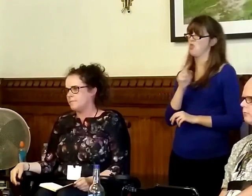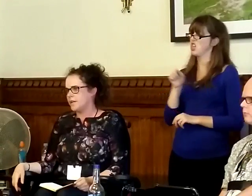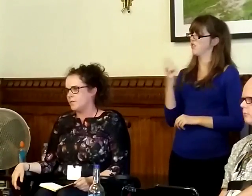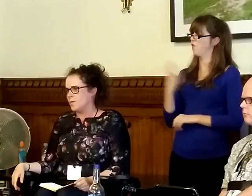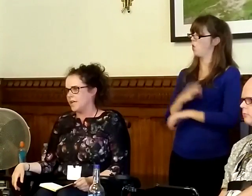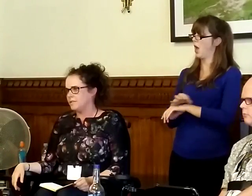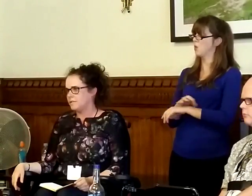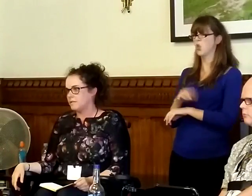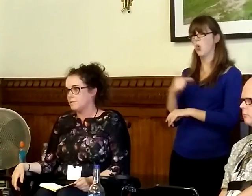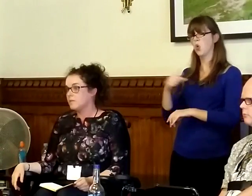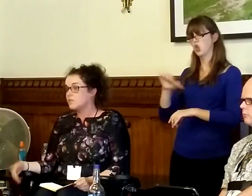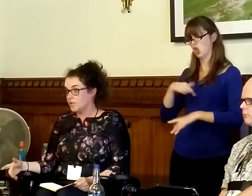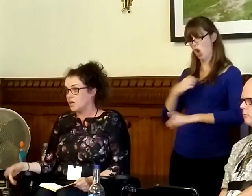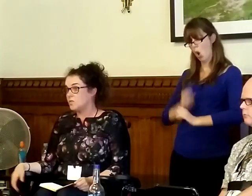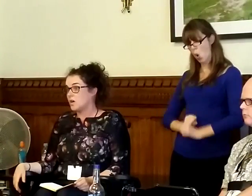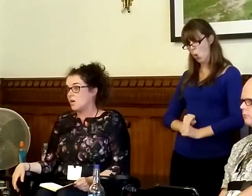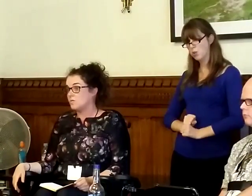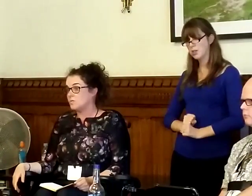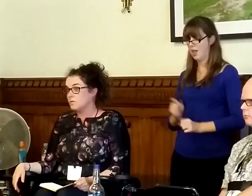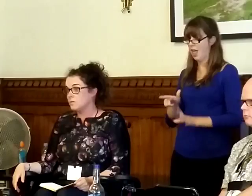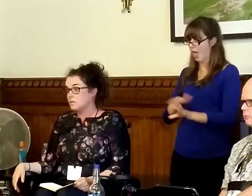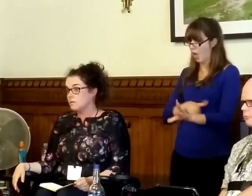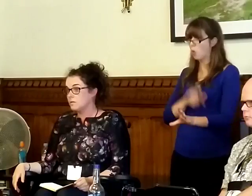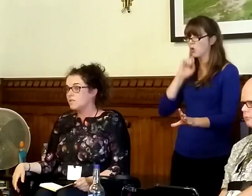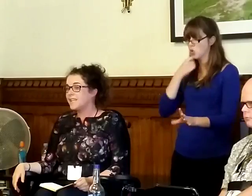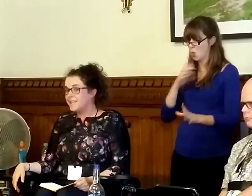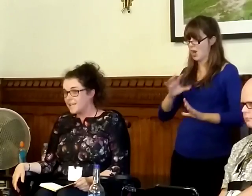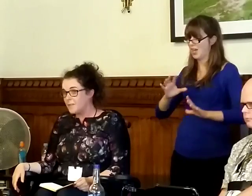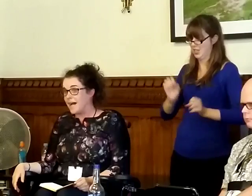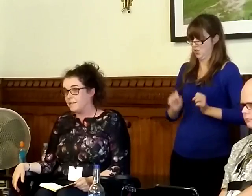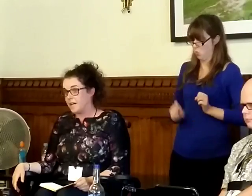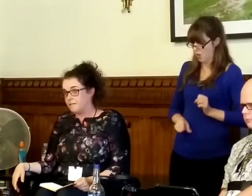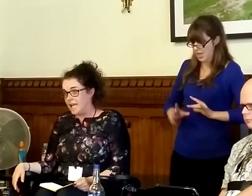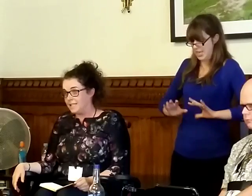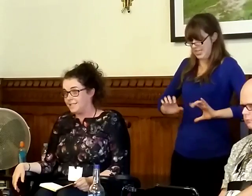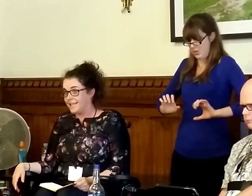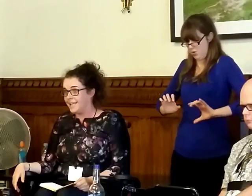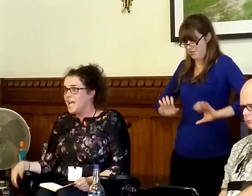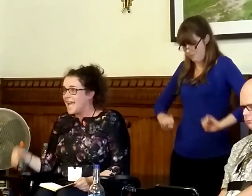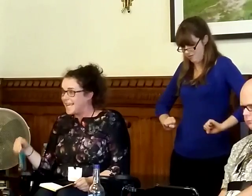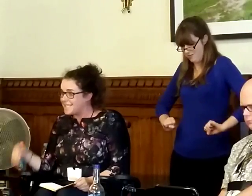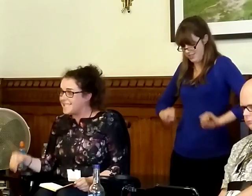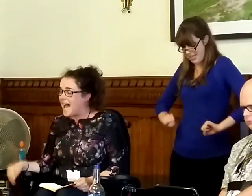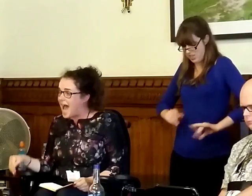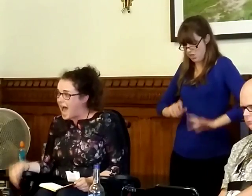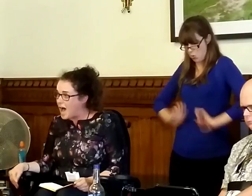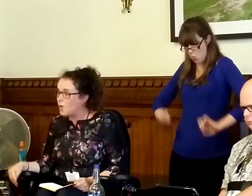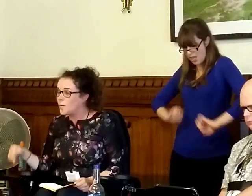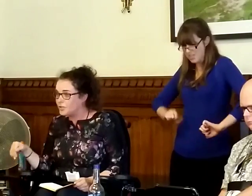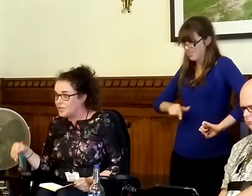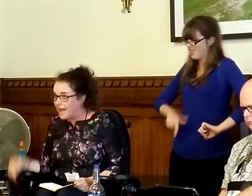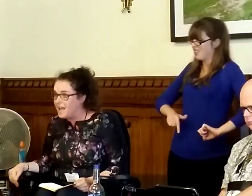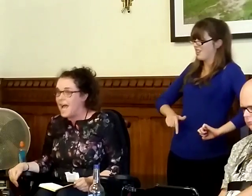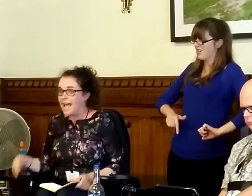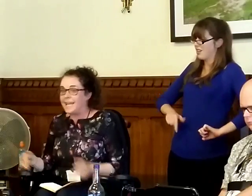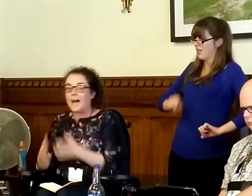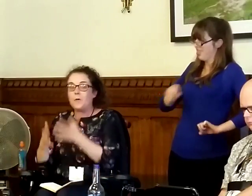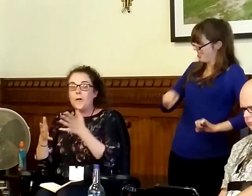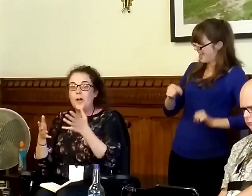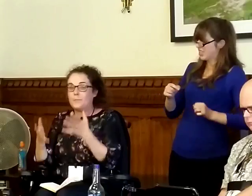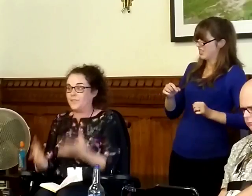to sit in my own waste? It'll go cold. Think about that reality. Is that how we